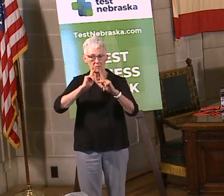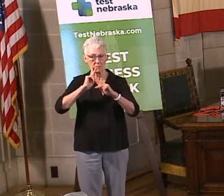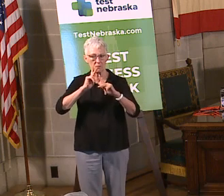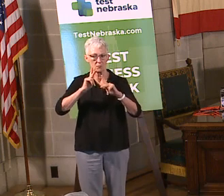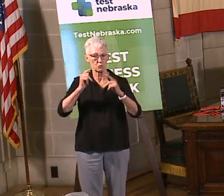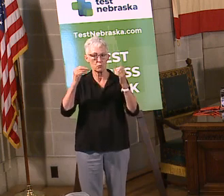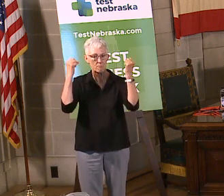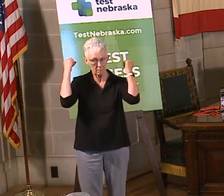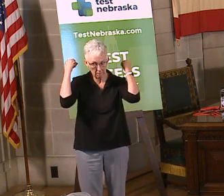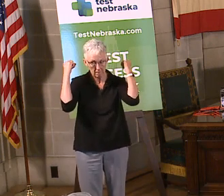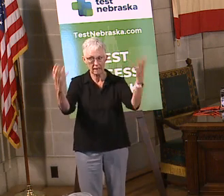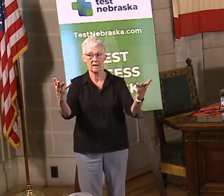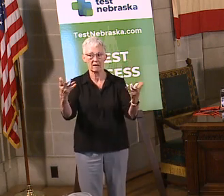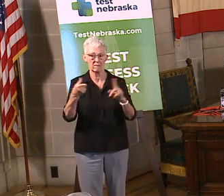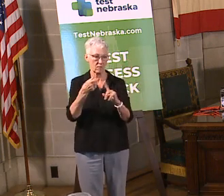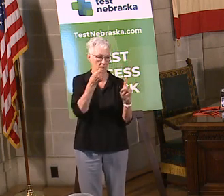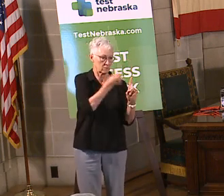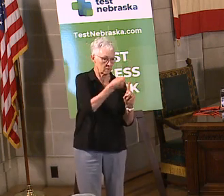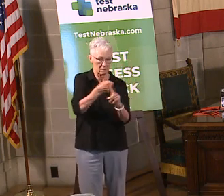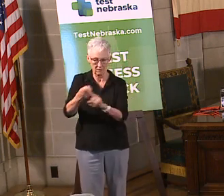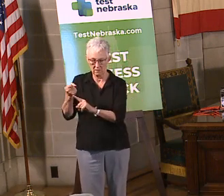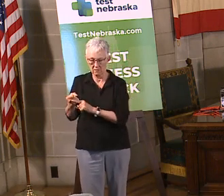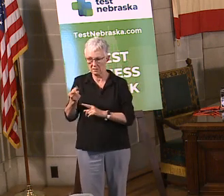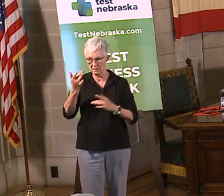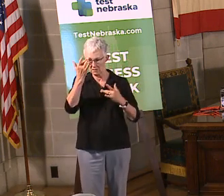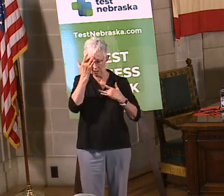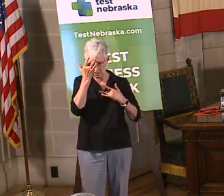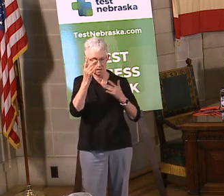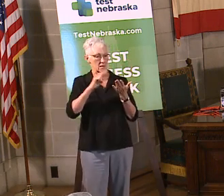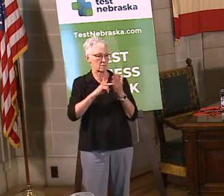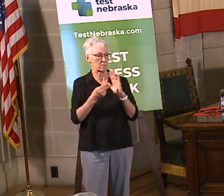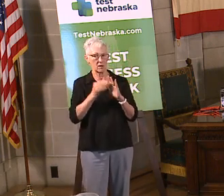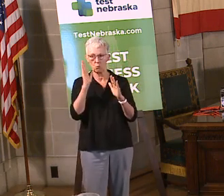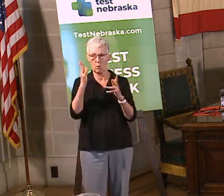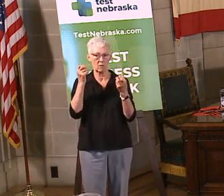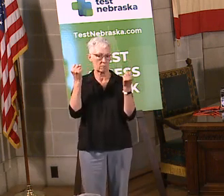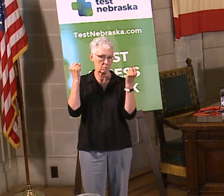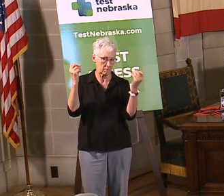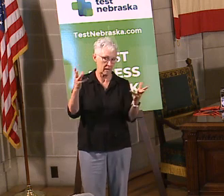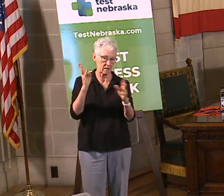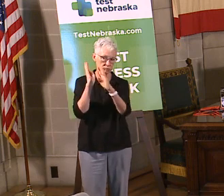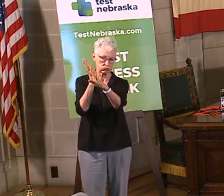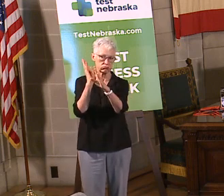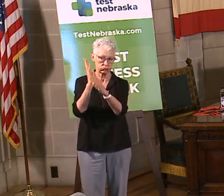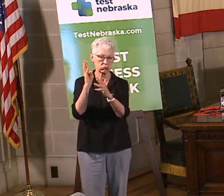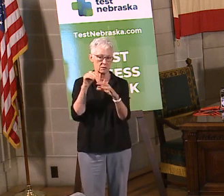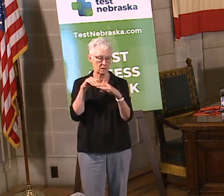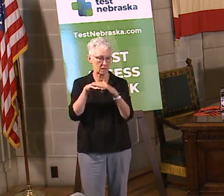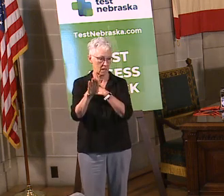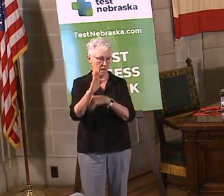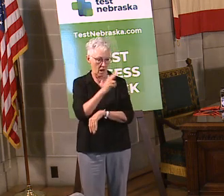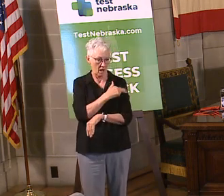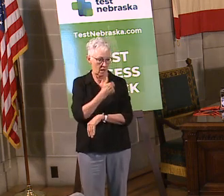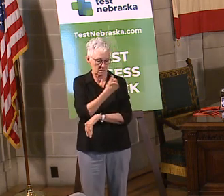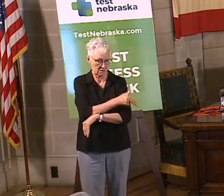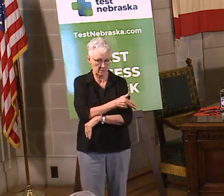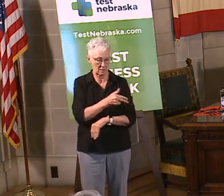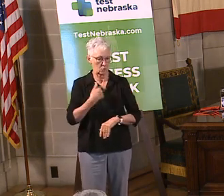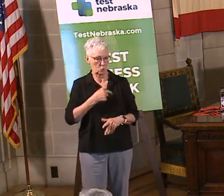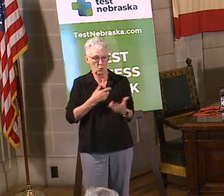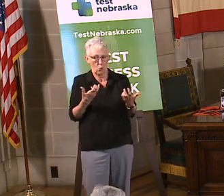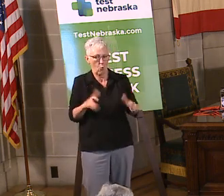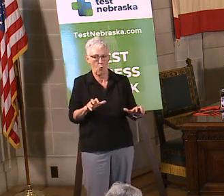that. We have our hospital bed capacity is at 45%, our ICU bed capacity is at 40%, and our